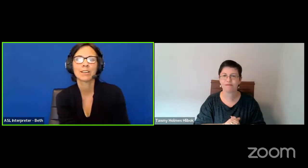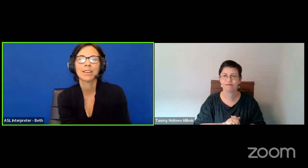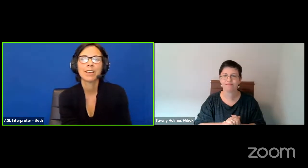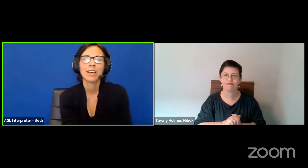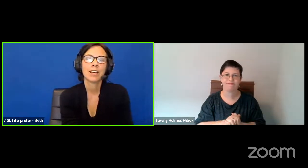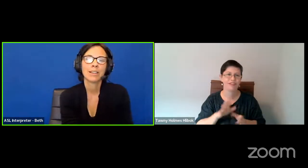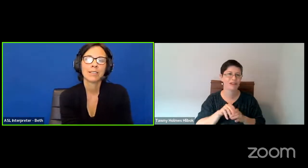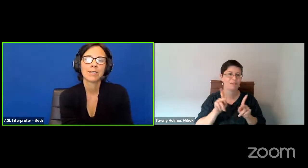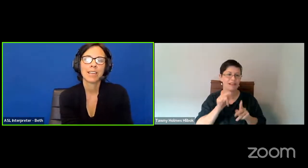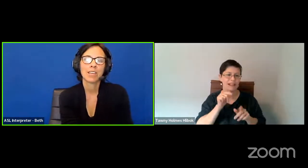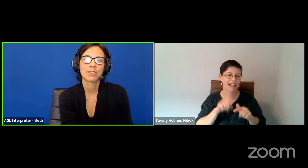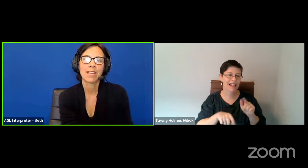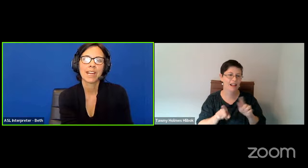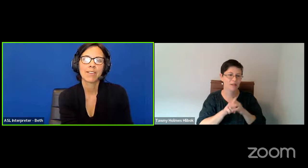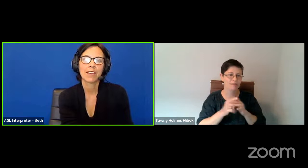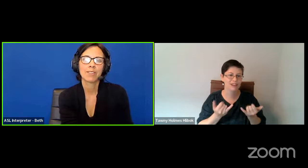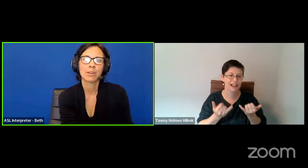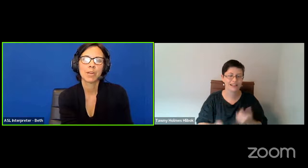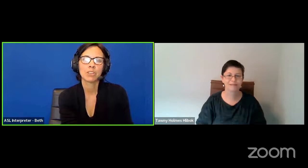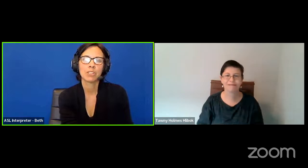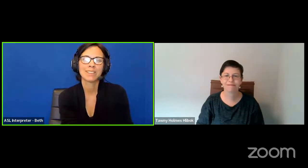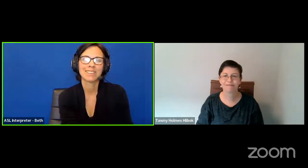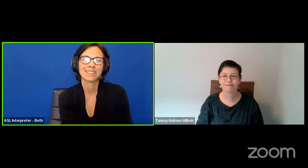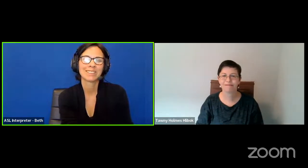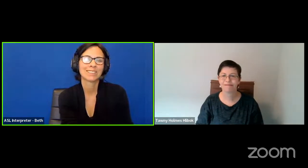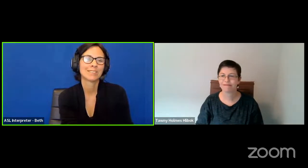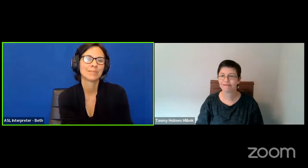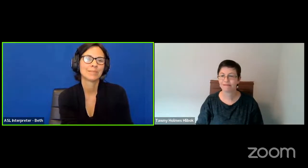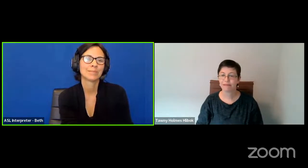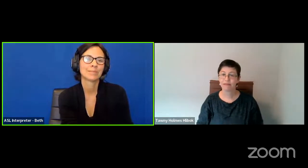And thank you for sending out that information.